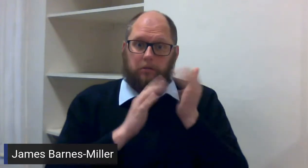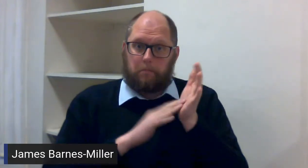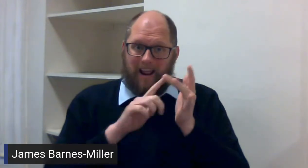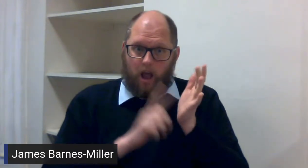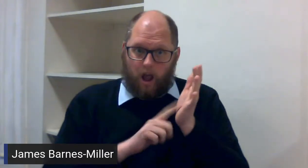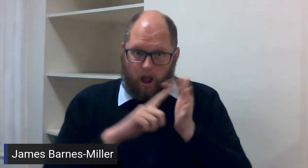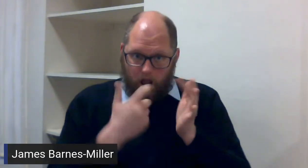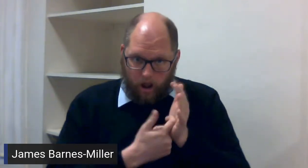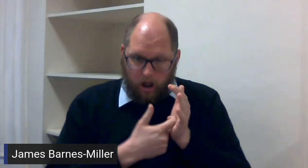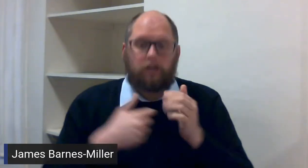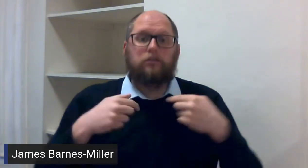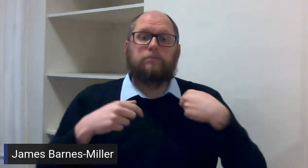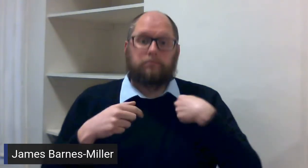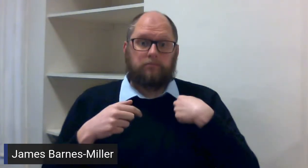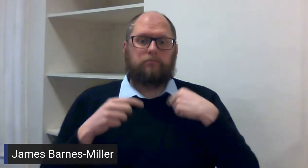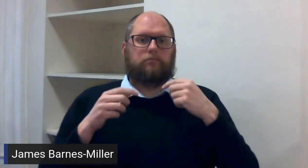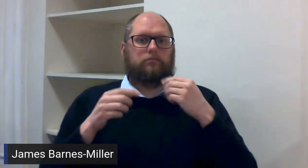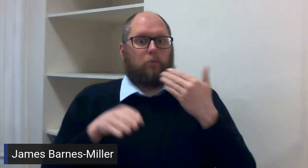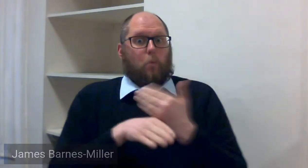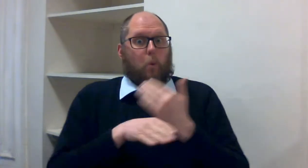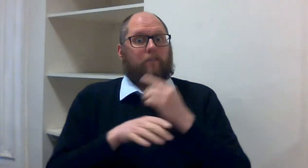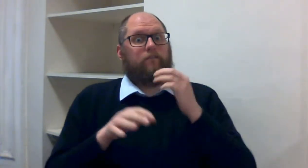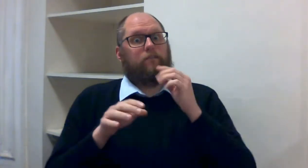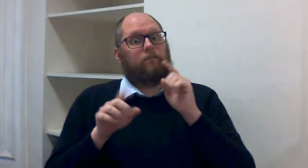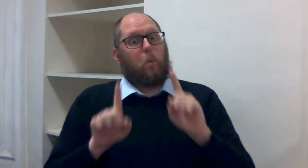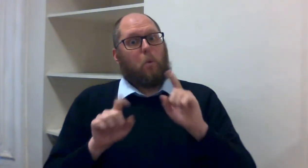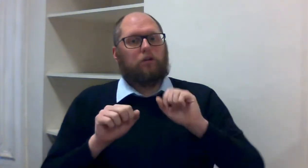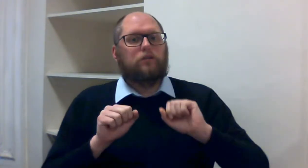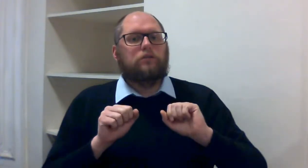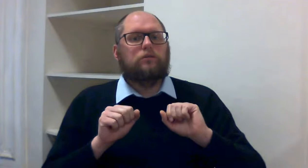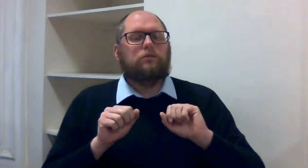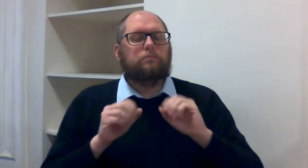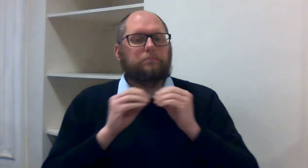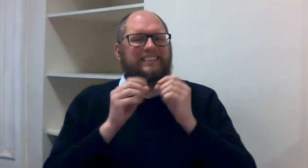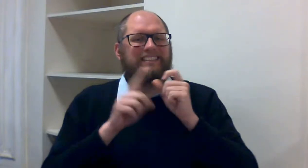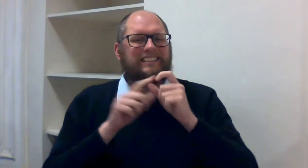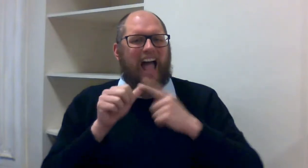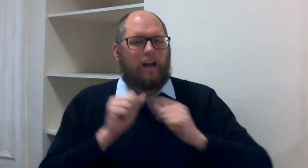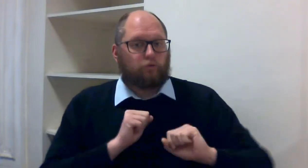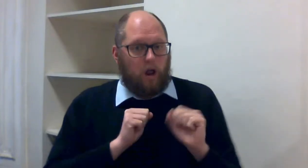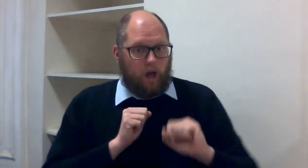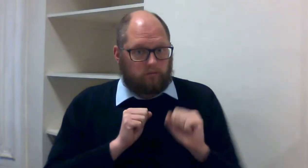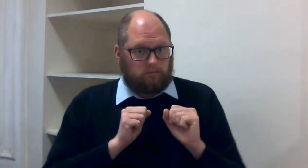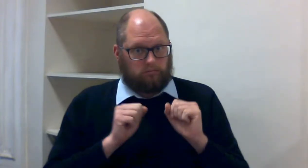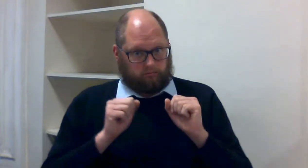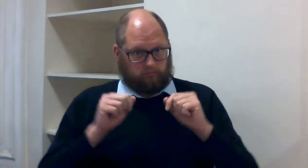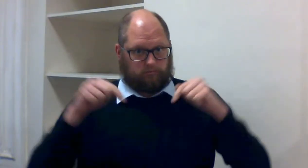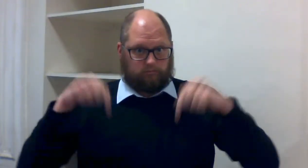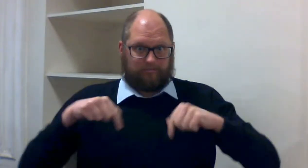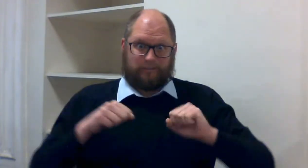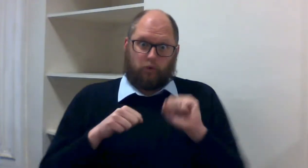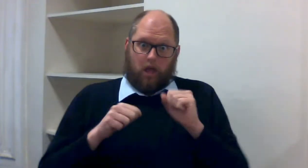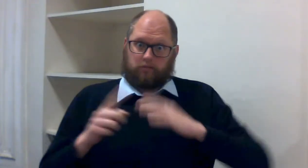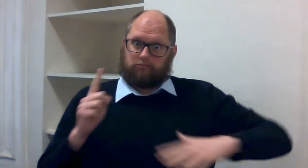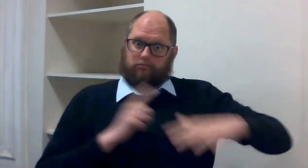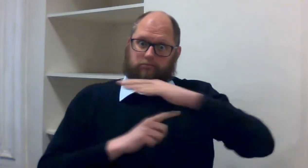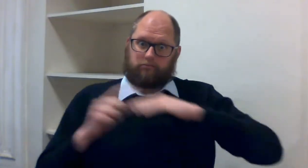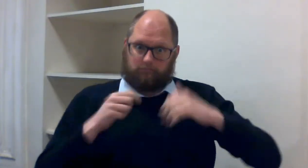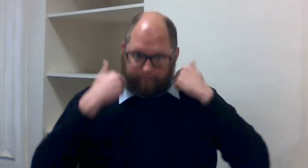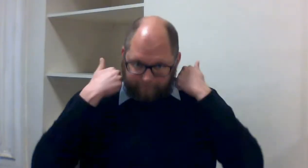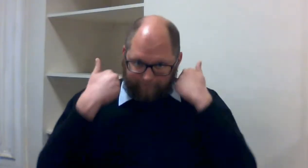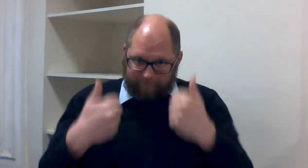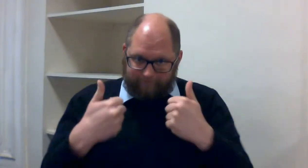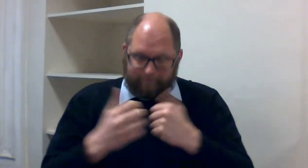and hosting, and I am James Barnes-Miller. And I'm